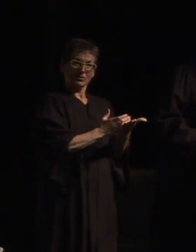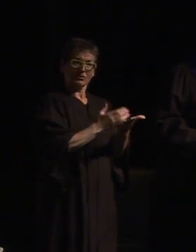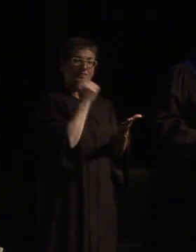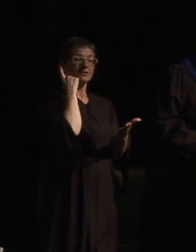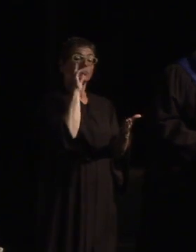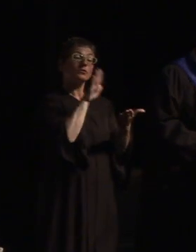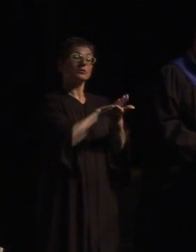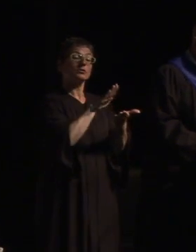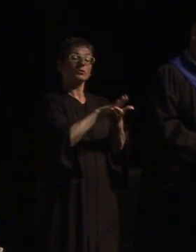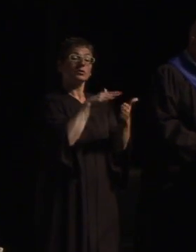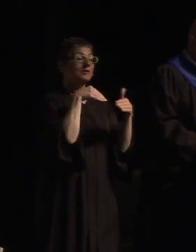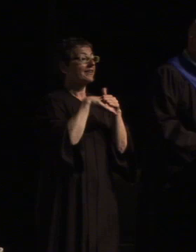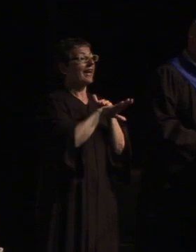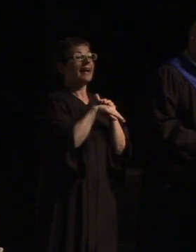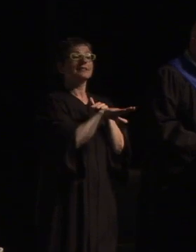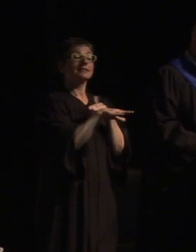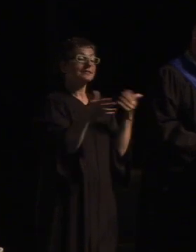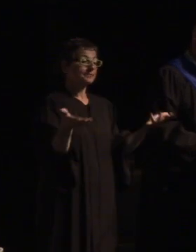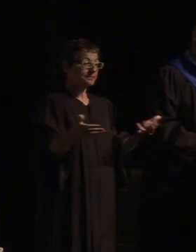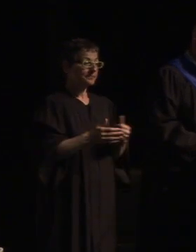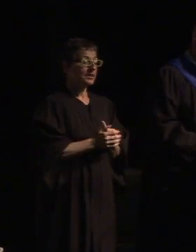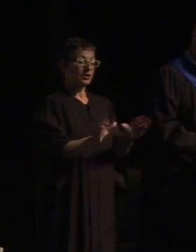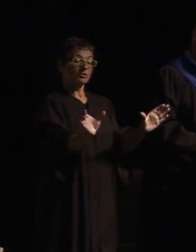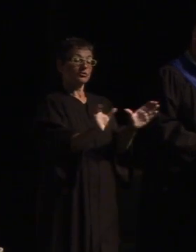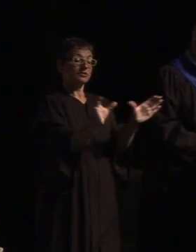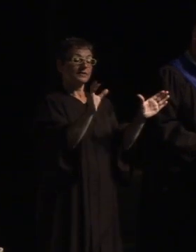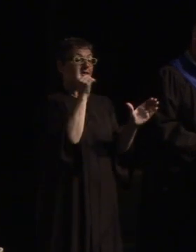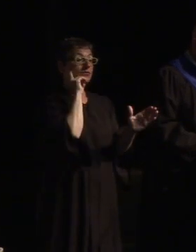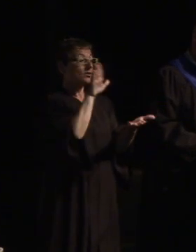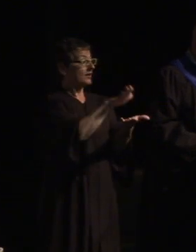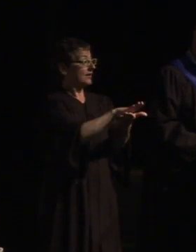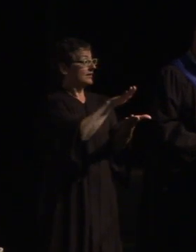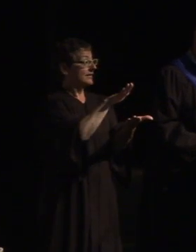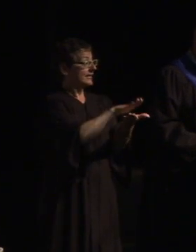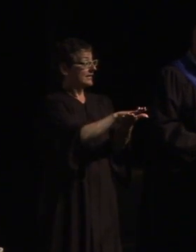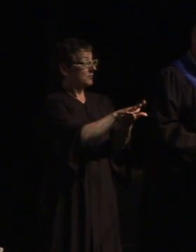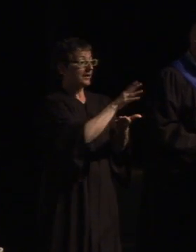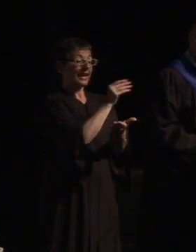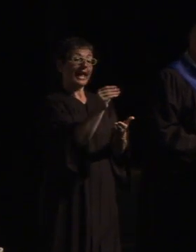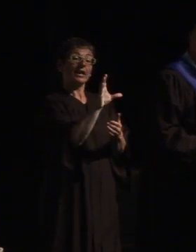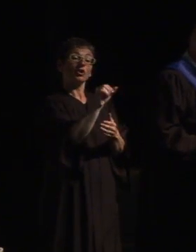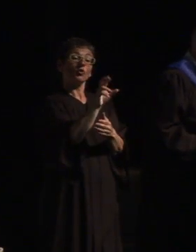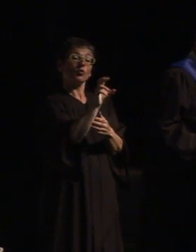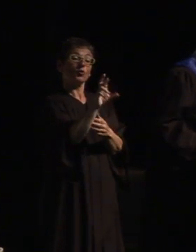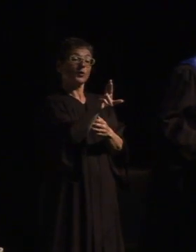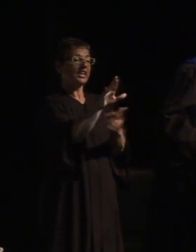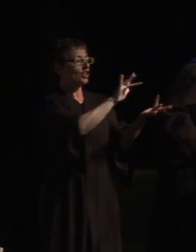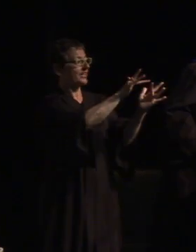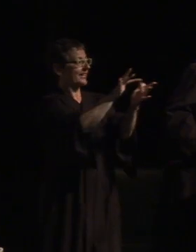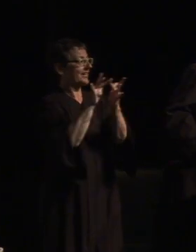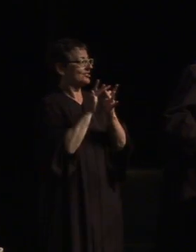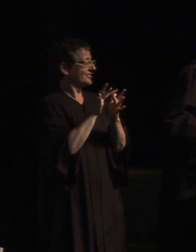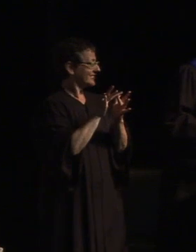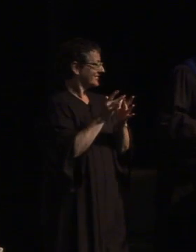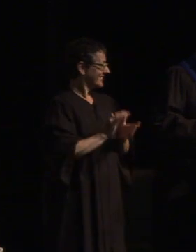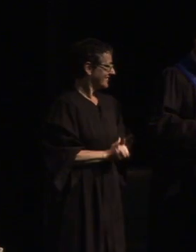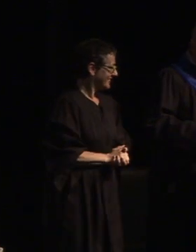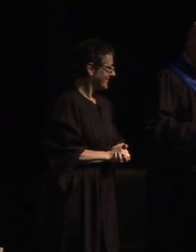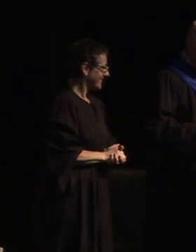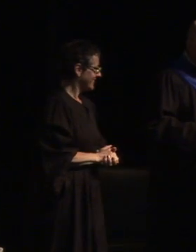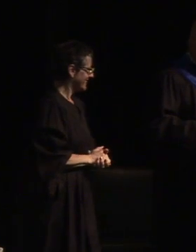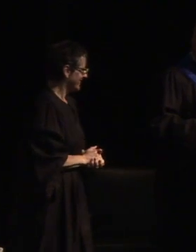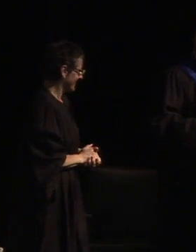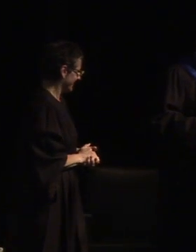of Access for the Certificate in Academic and Career Connections.